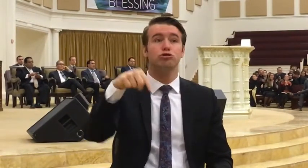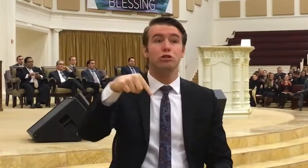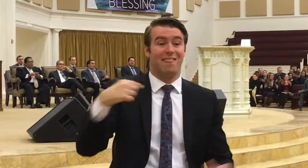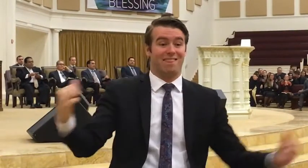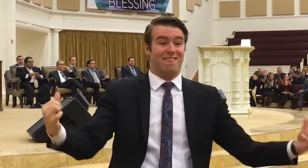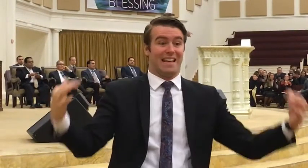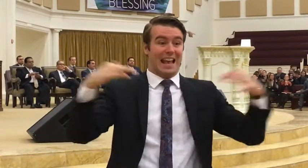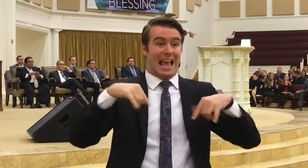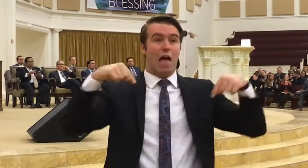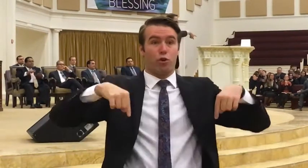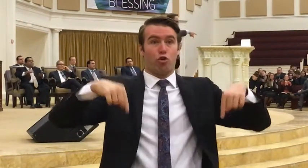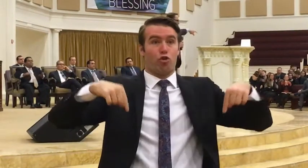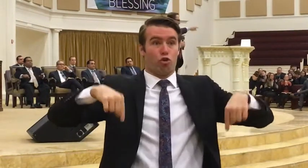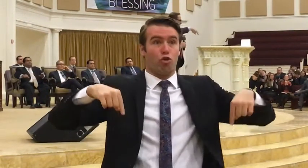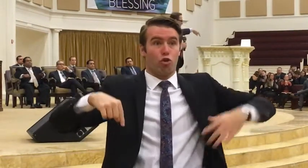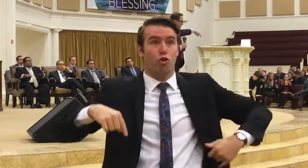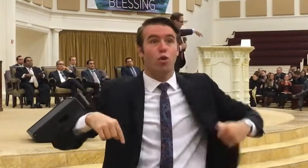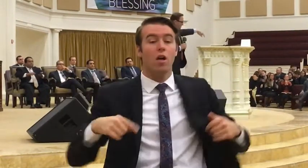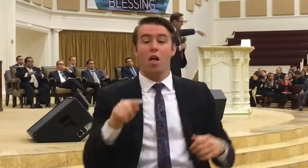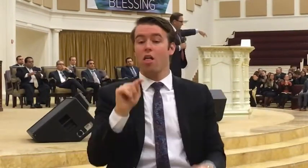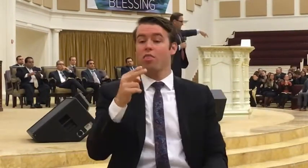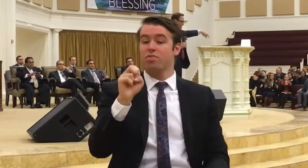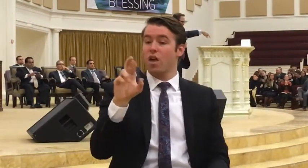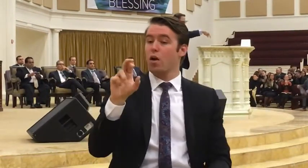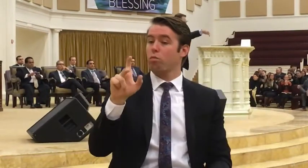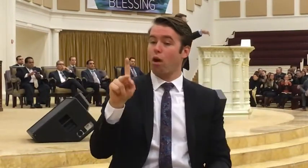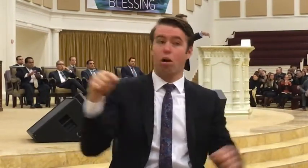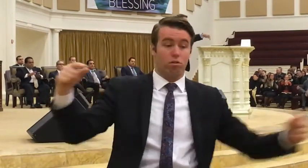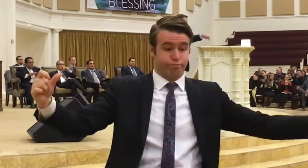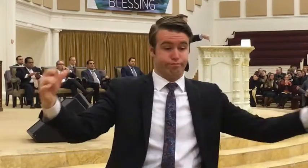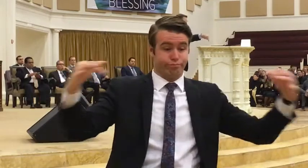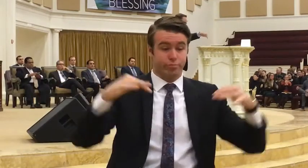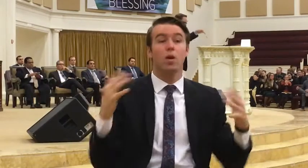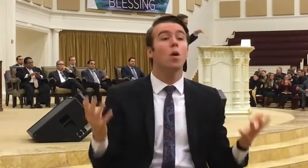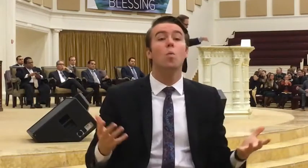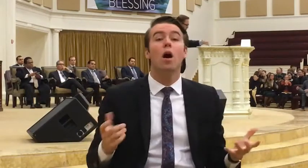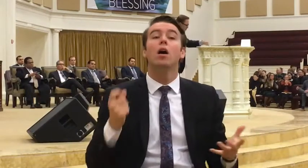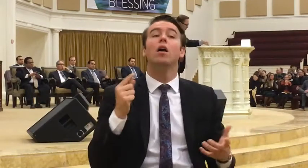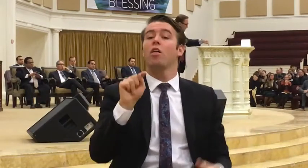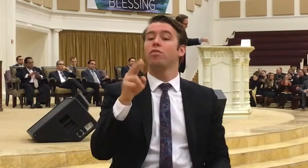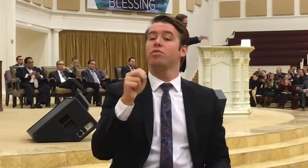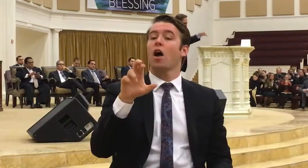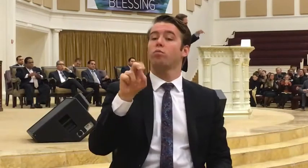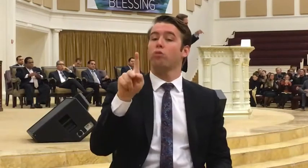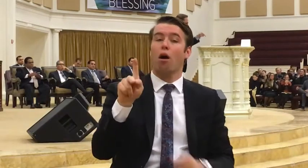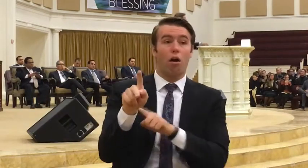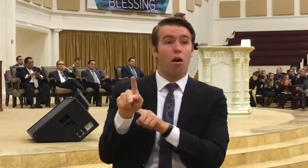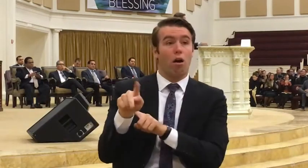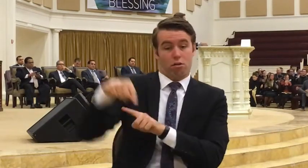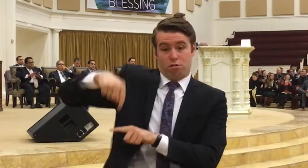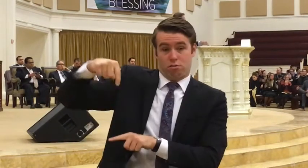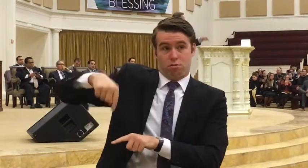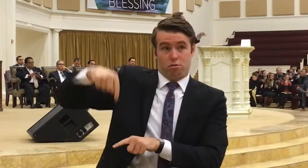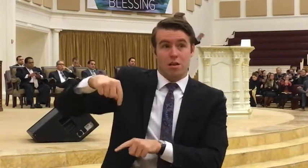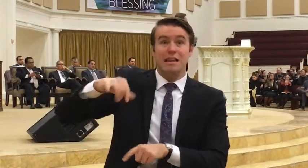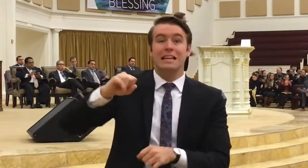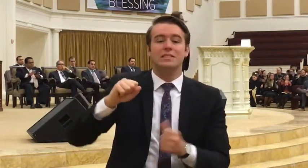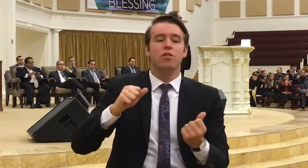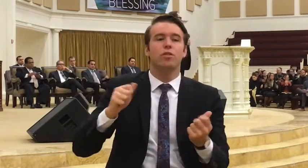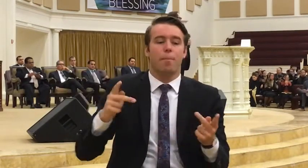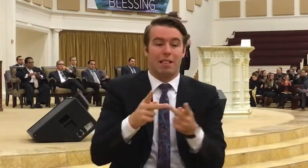Yeah. What is the Rock Church? The Rock Church is the social location